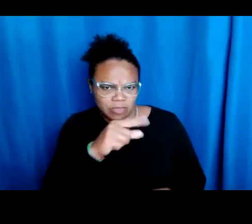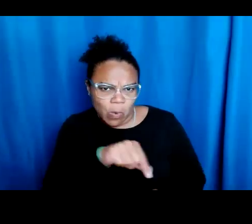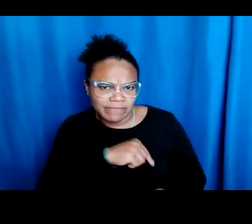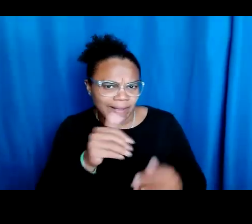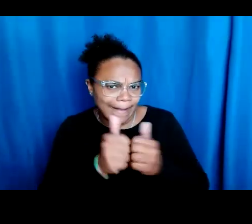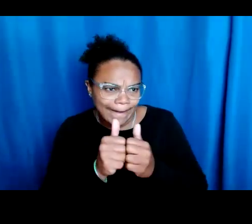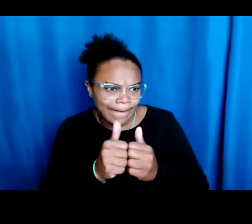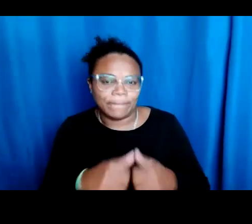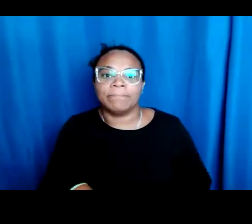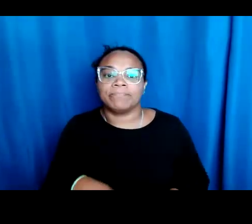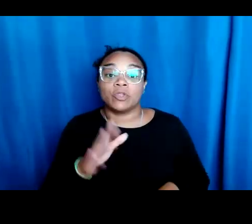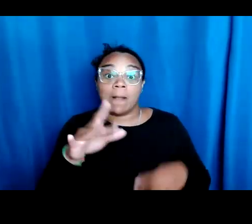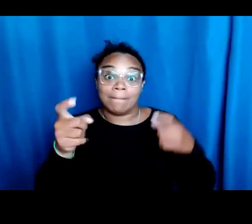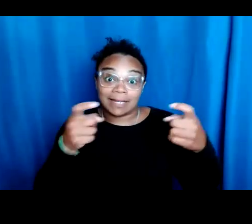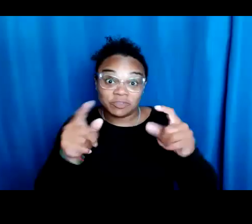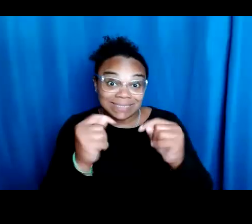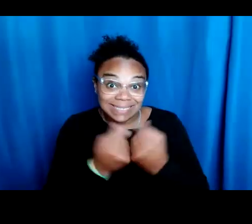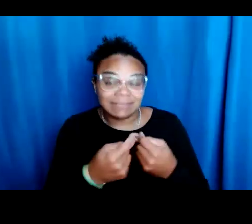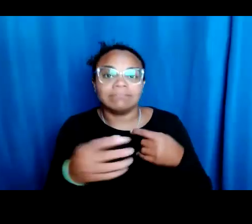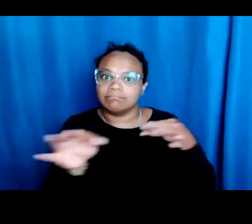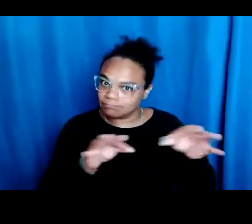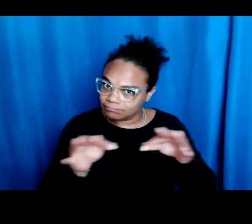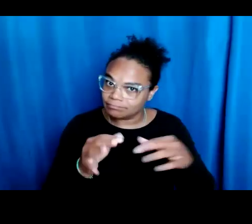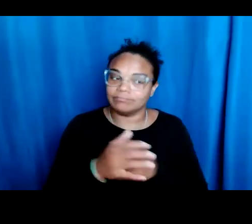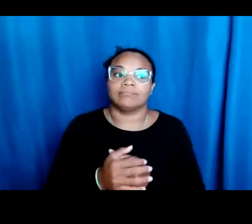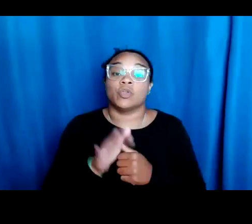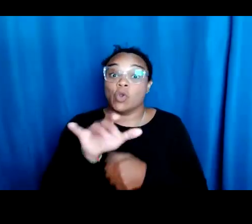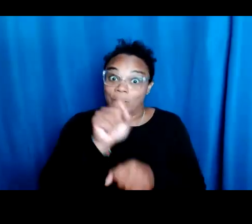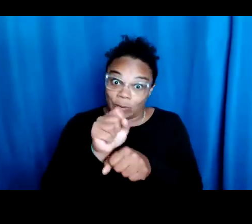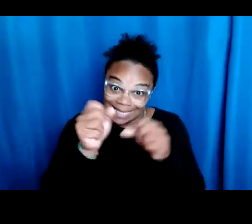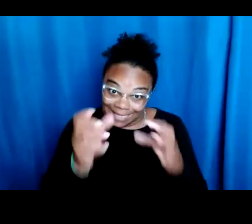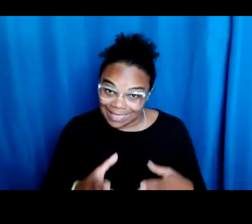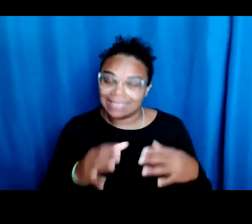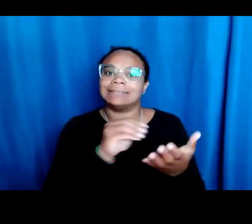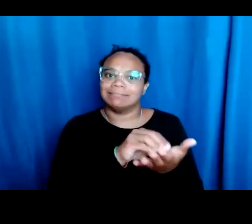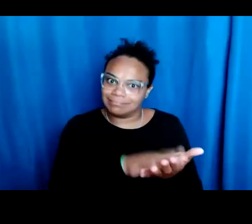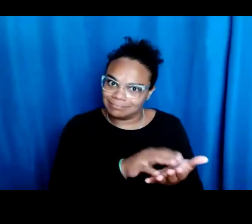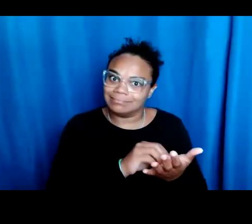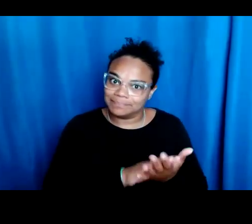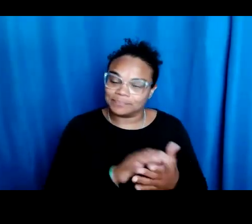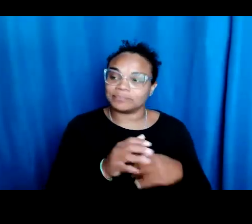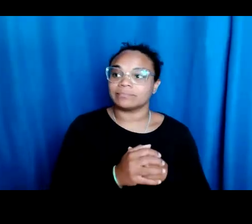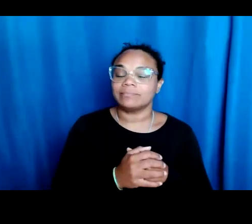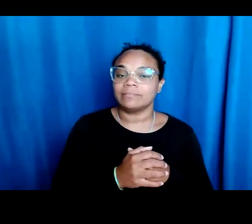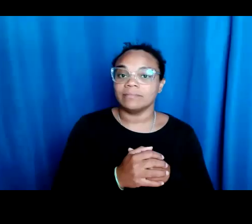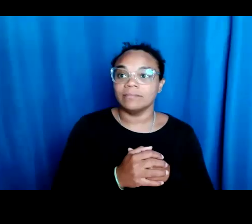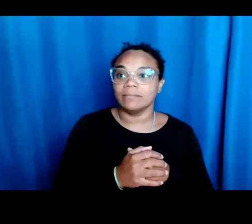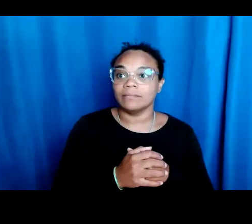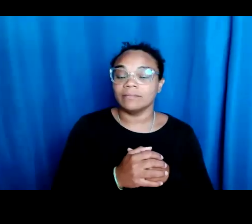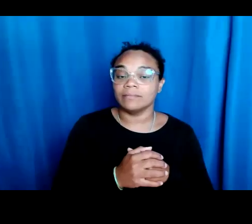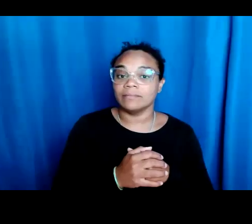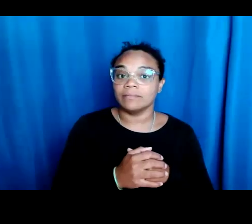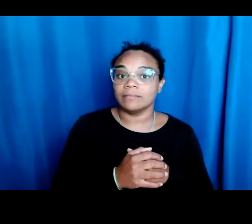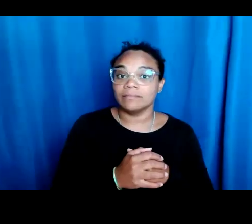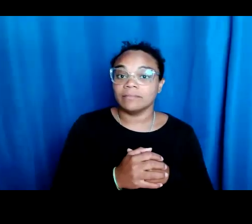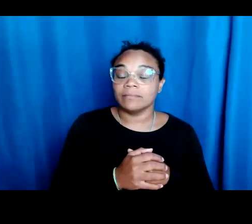Talk about your management team and your employees. Again, depending on how much you're asking for,